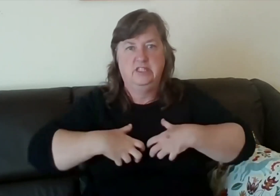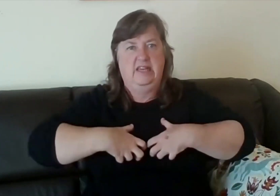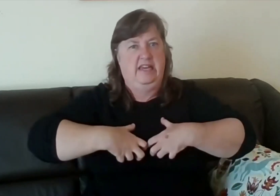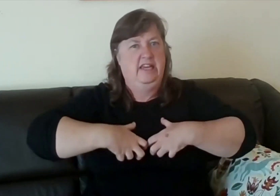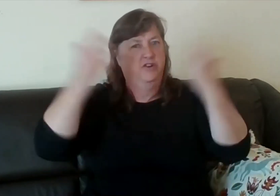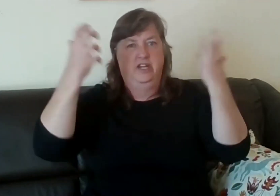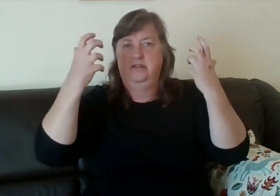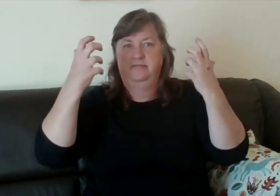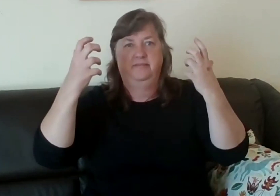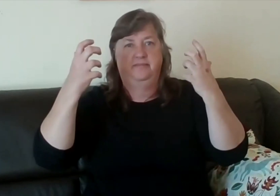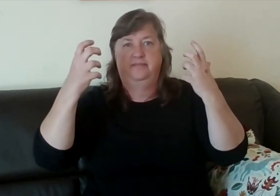Angry.